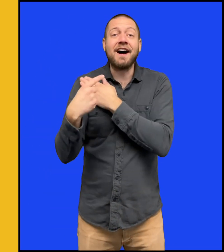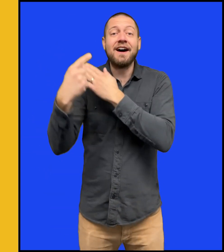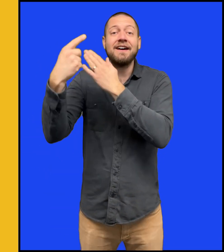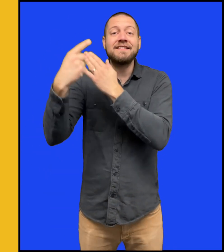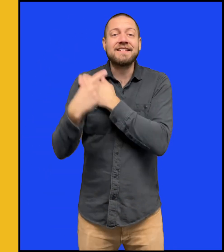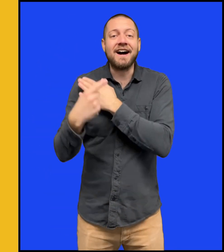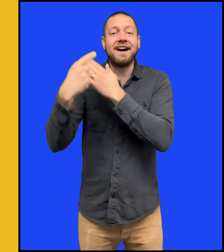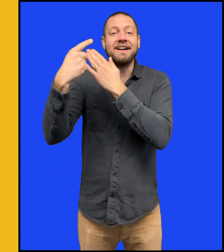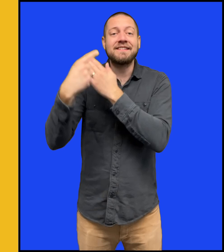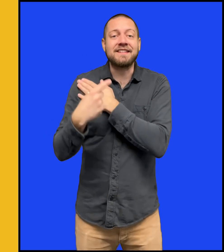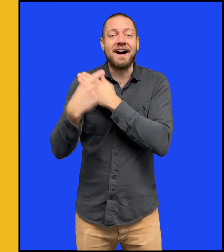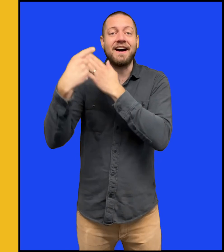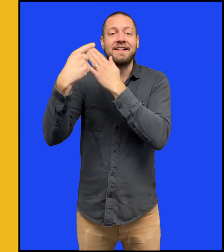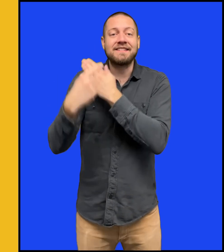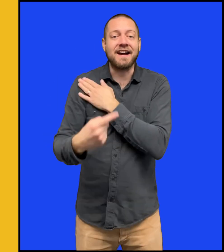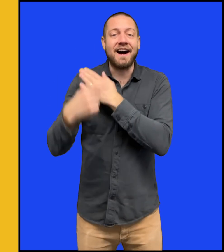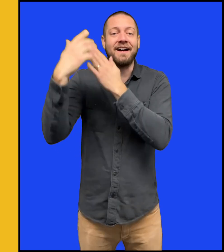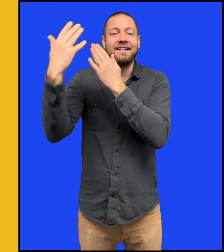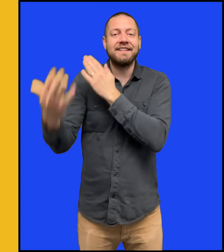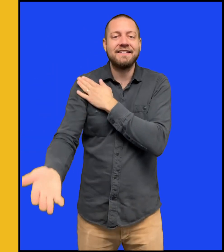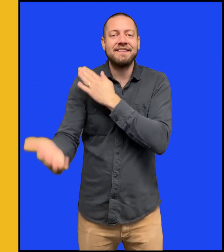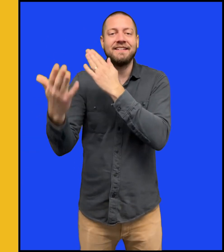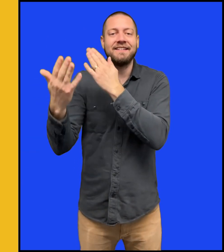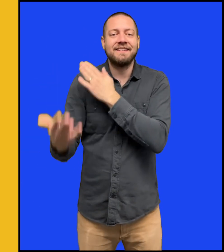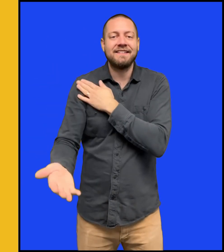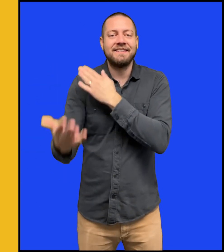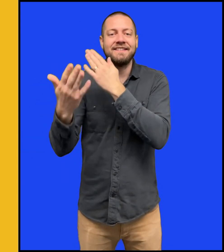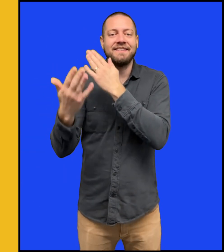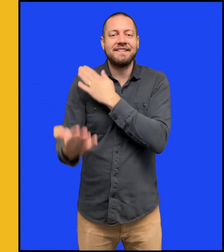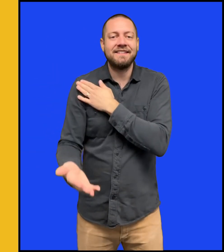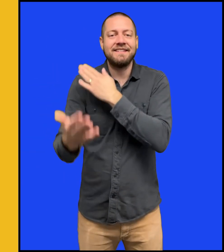Say ta, ta, ta, ta.